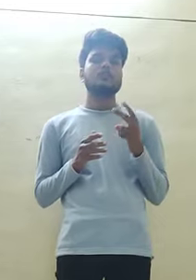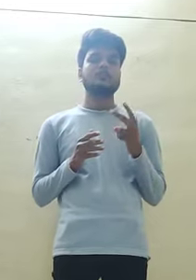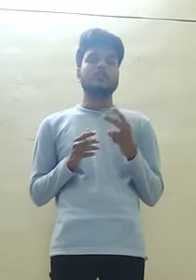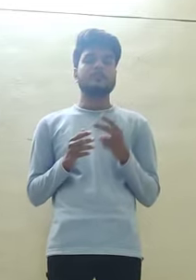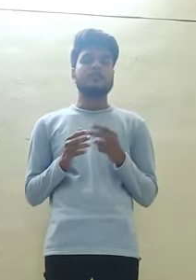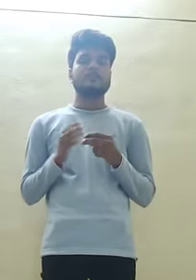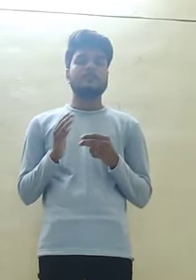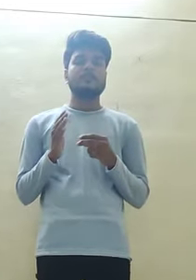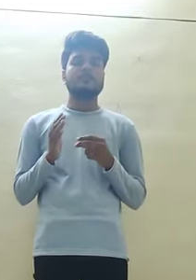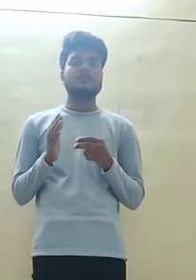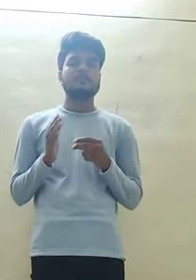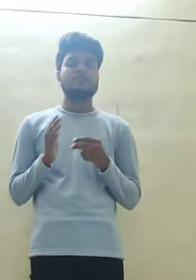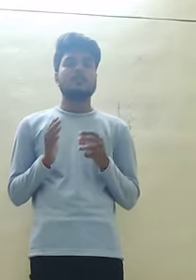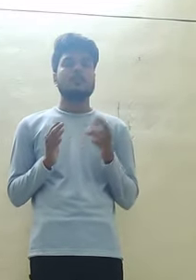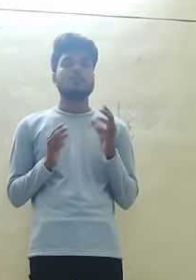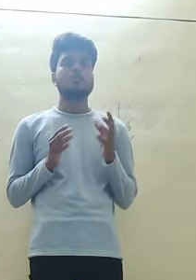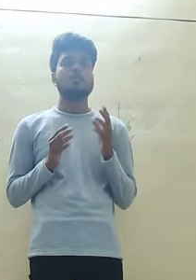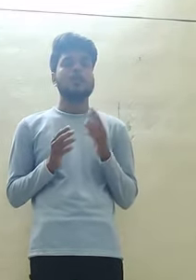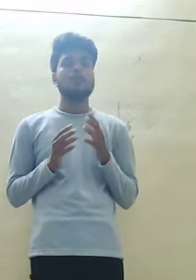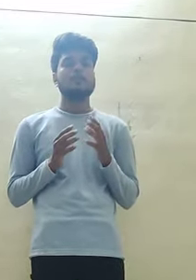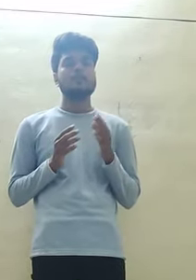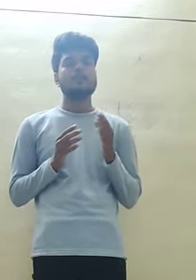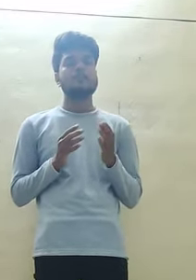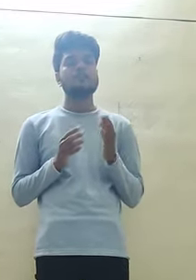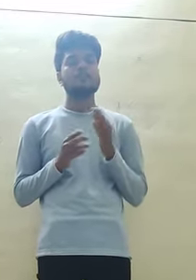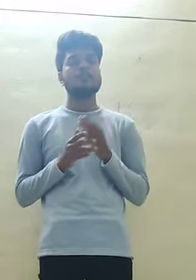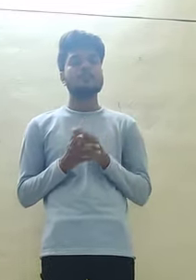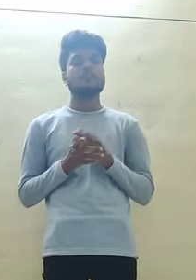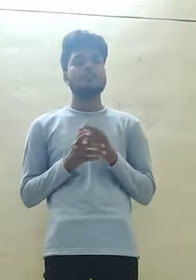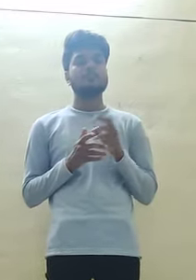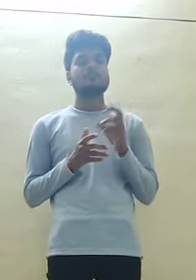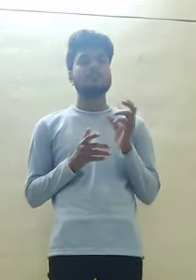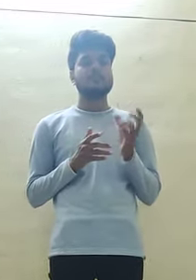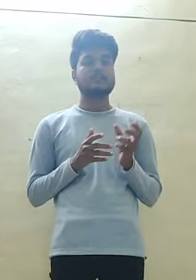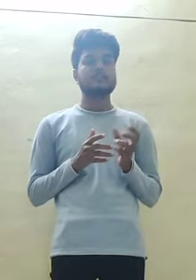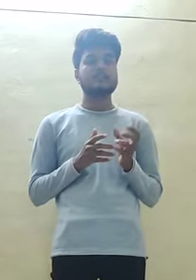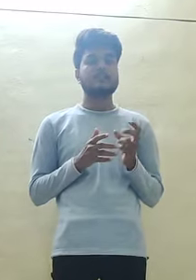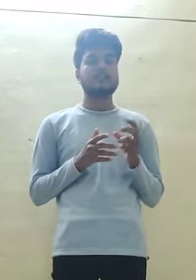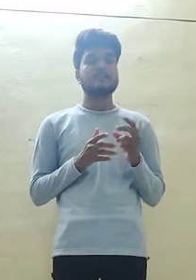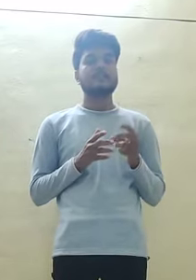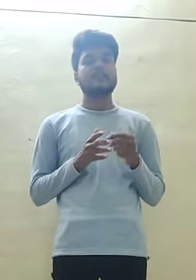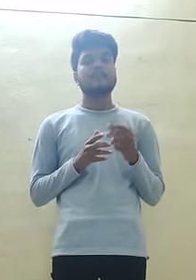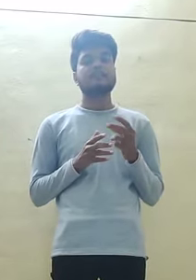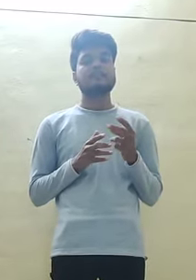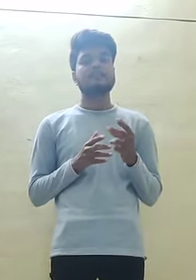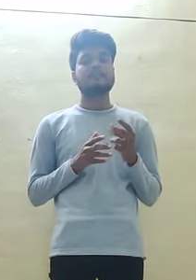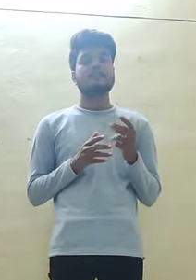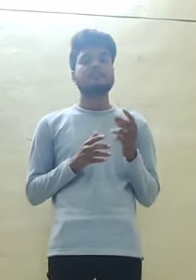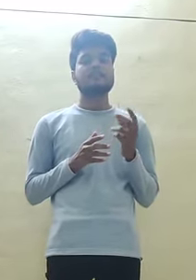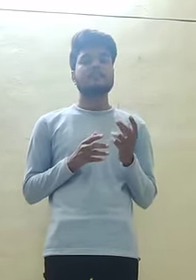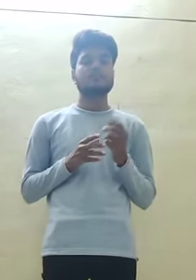2 points. First is to provide the implementation of functional interface, and the second is less